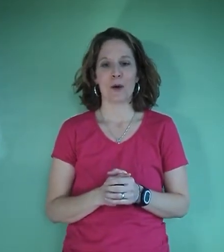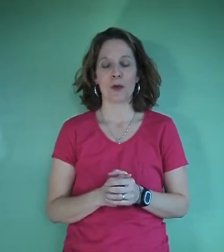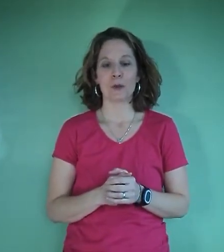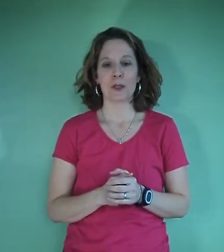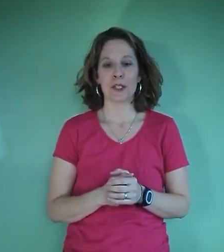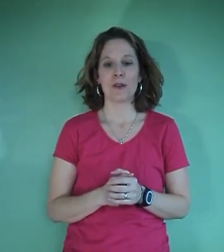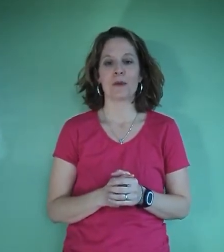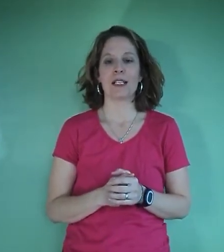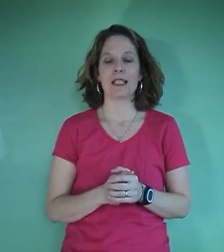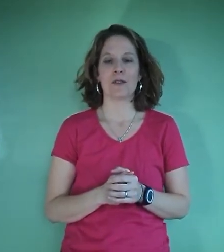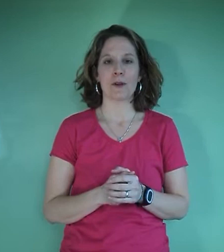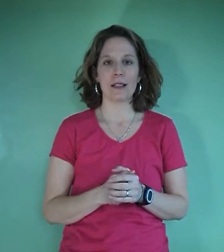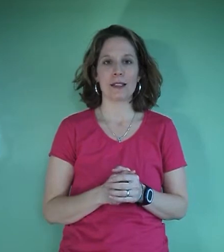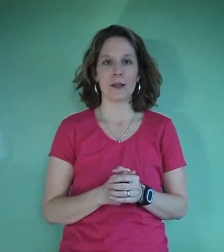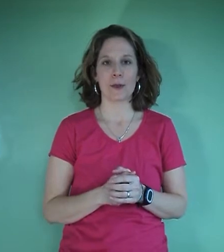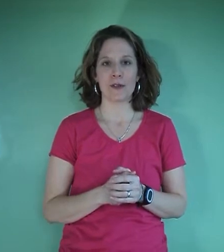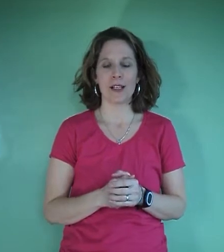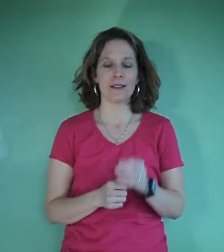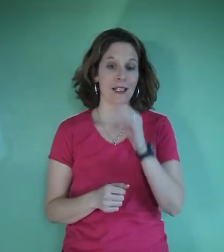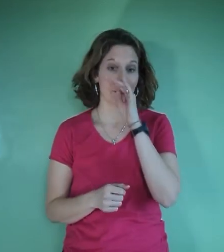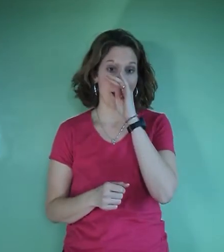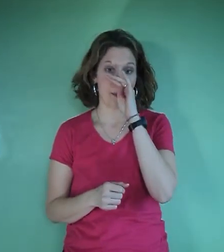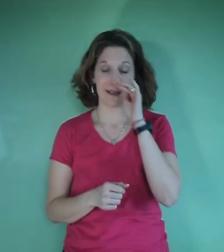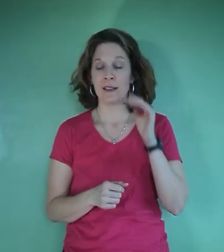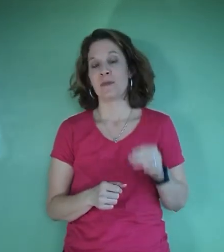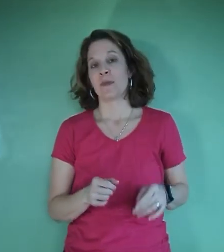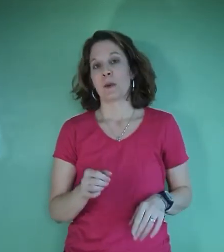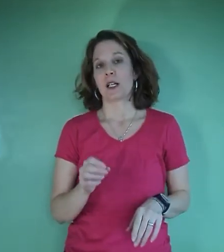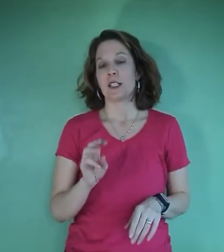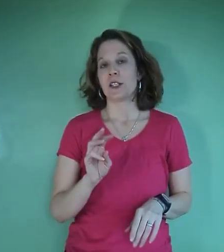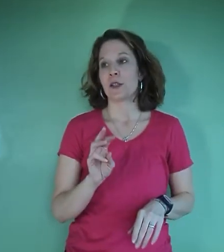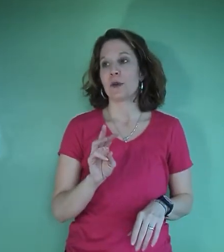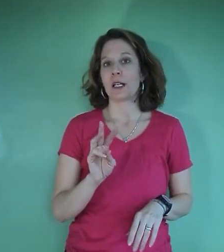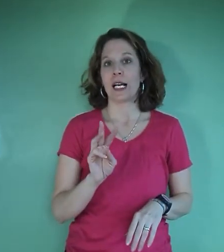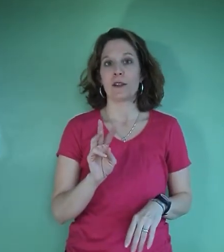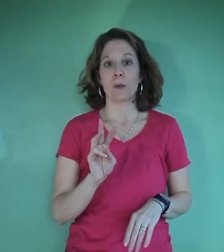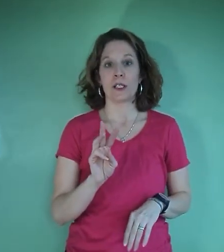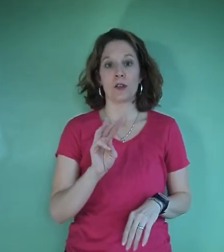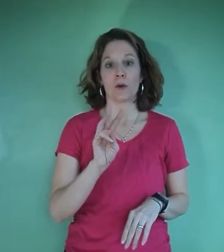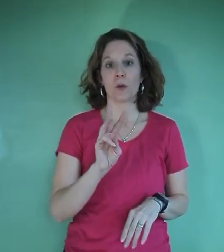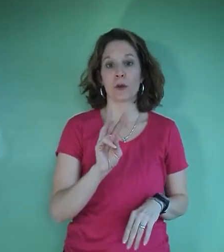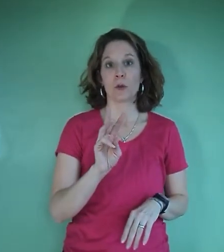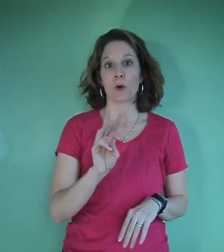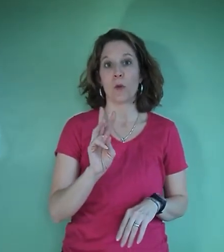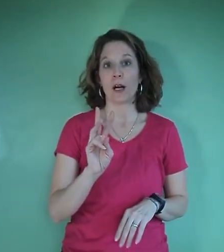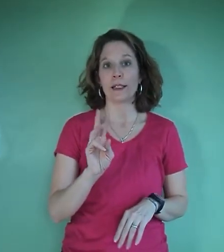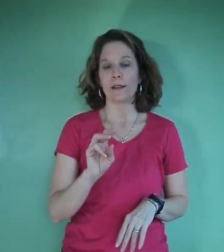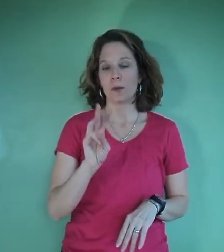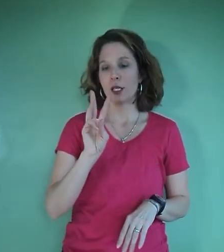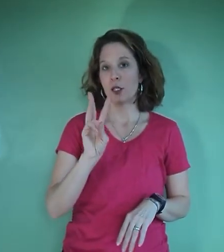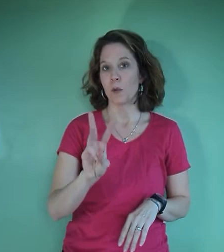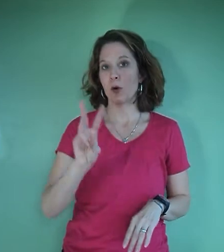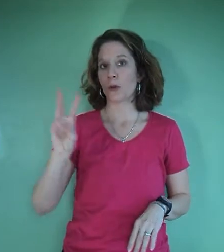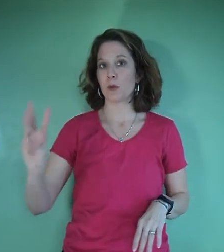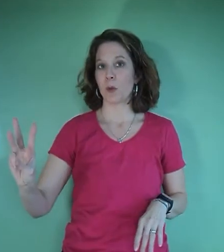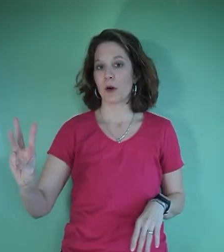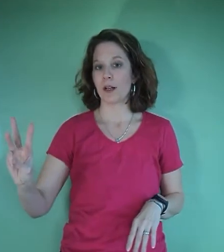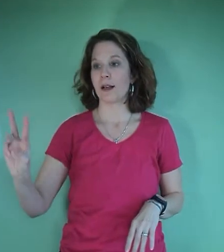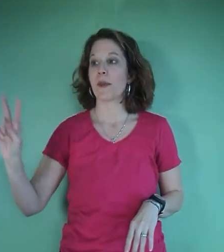World War II and President Franklin D. Roosevelt. And for that one, we're going to do kind of what we do for World War I. We're going to do World War, and then we're